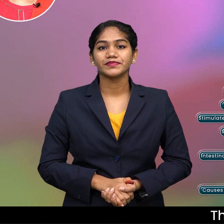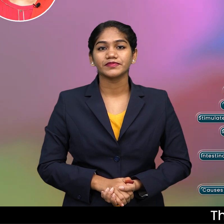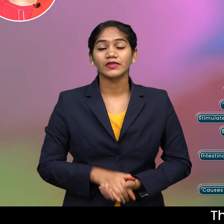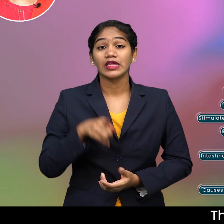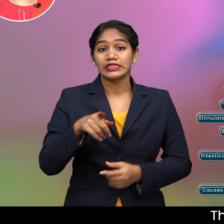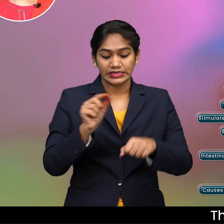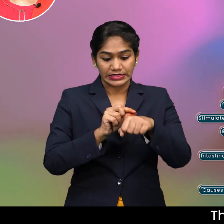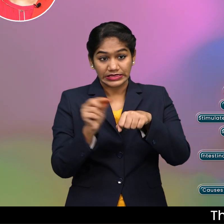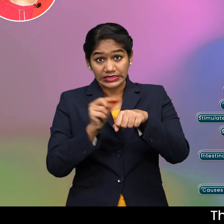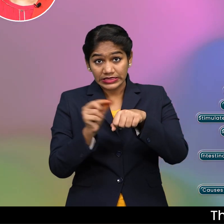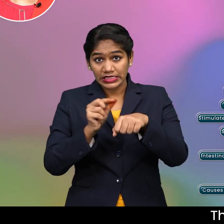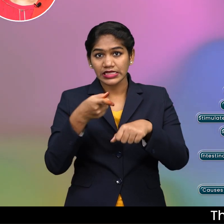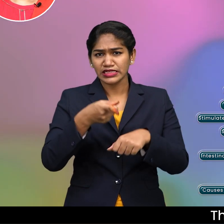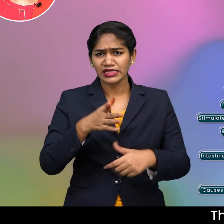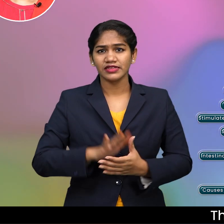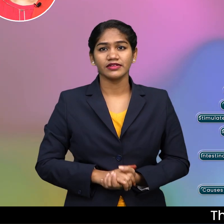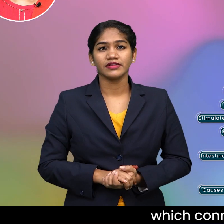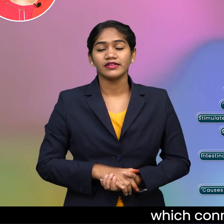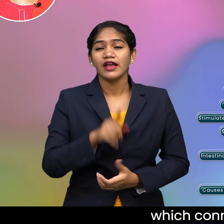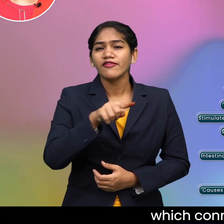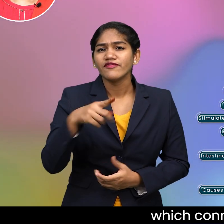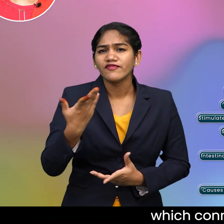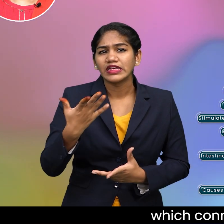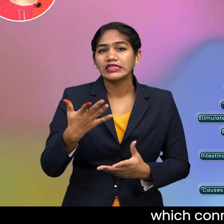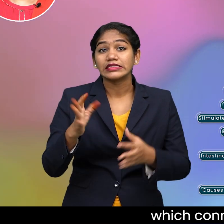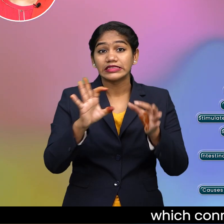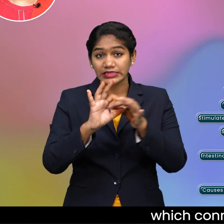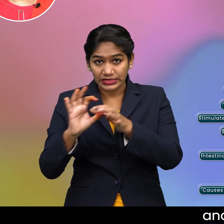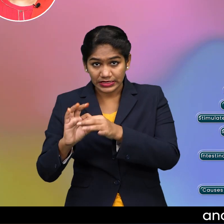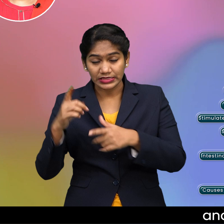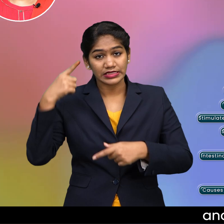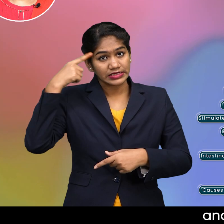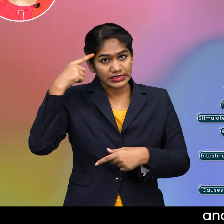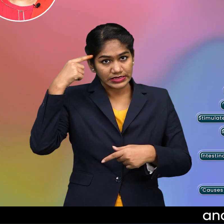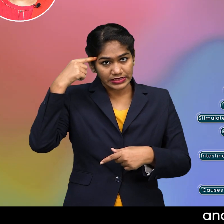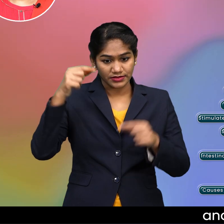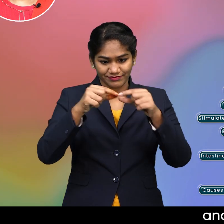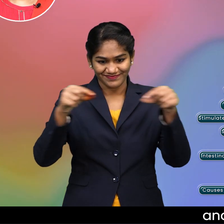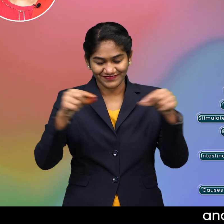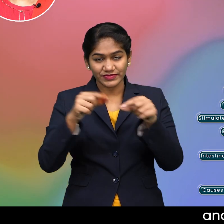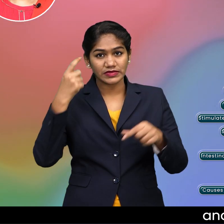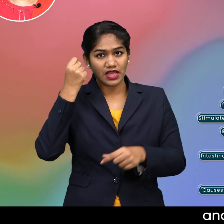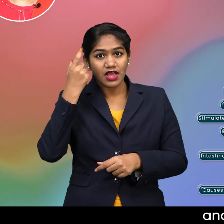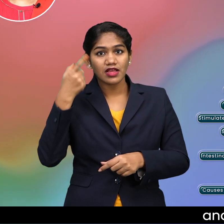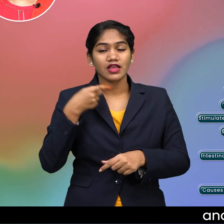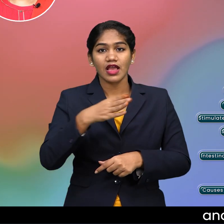The tissues which connect the receptors and effectors